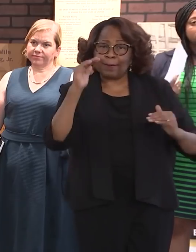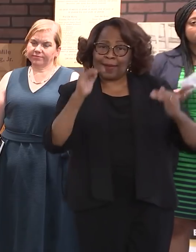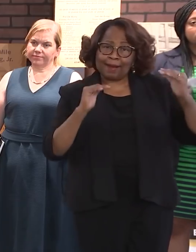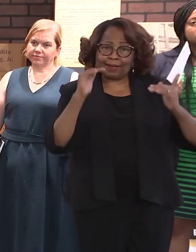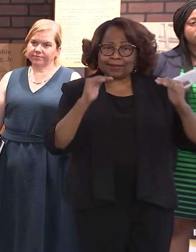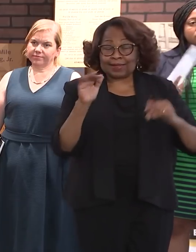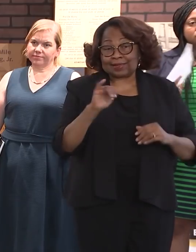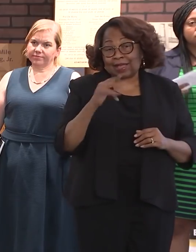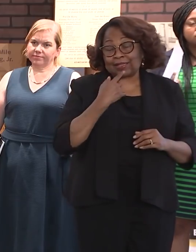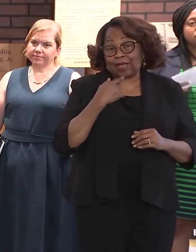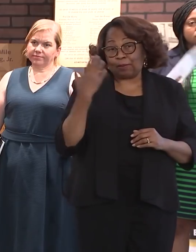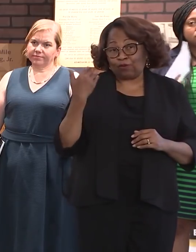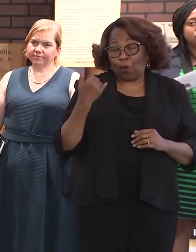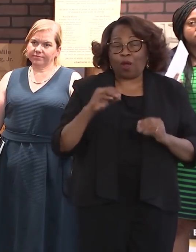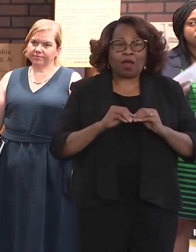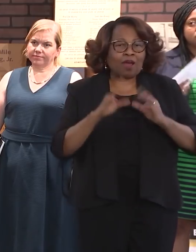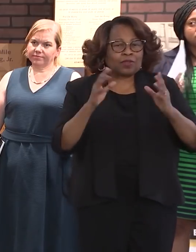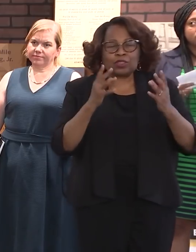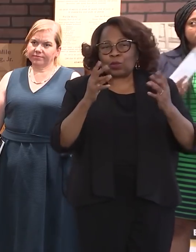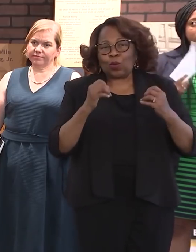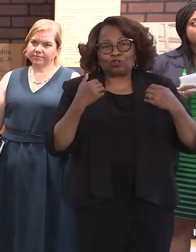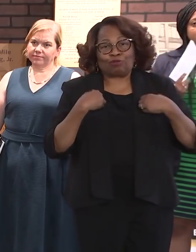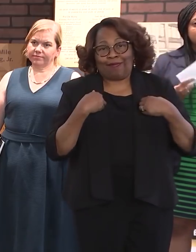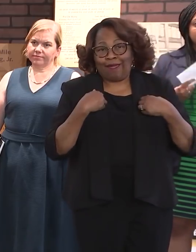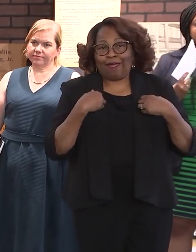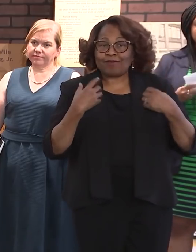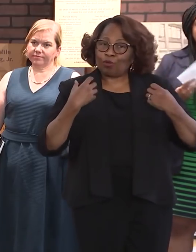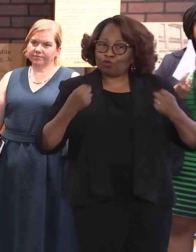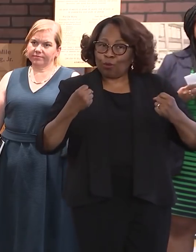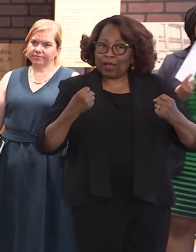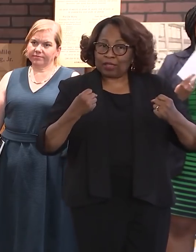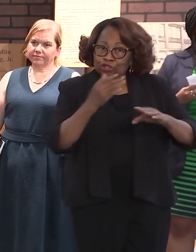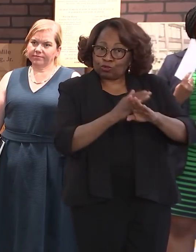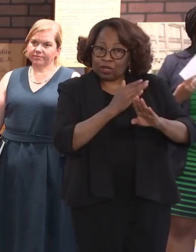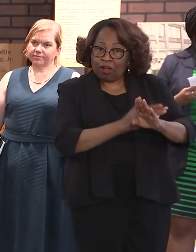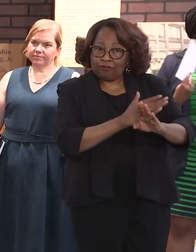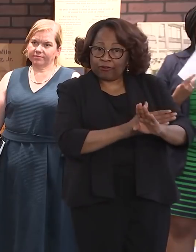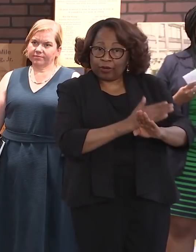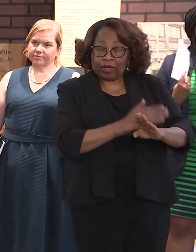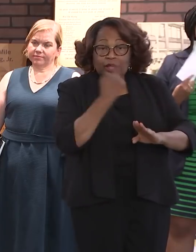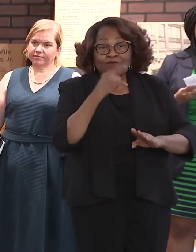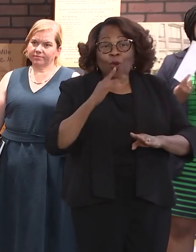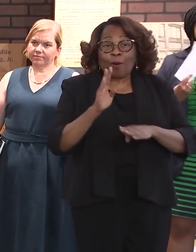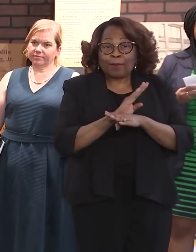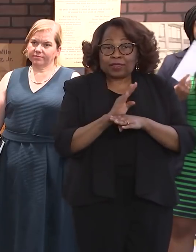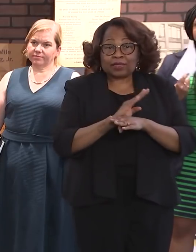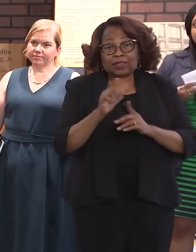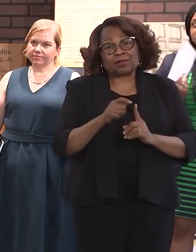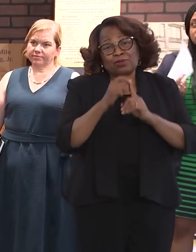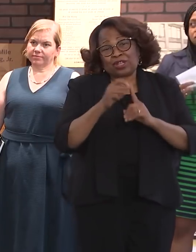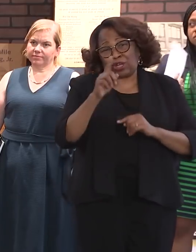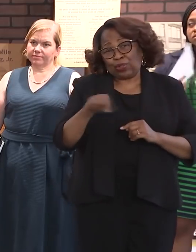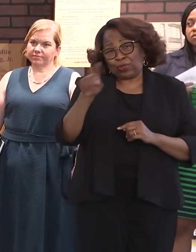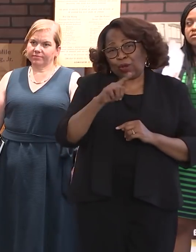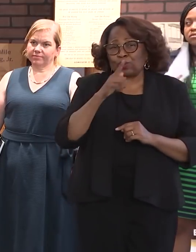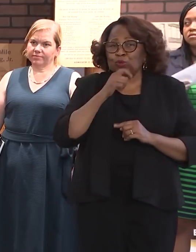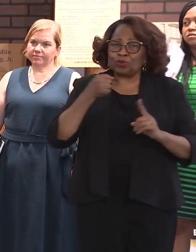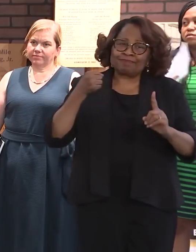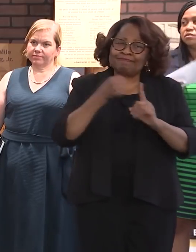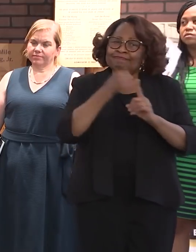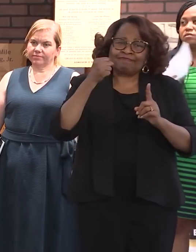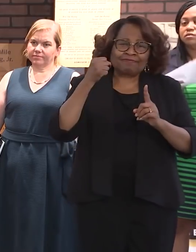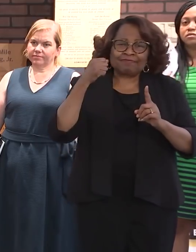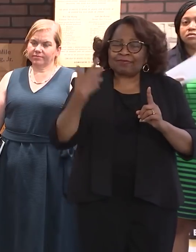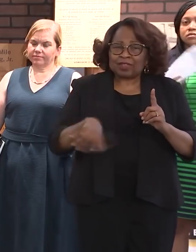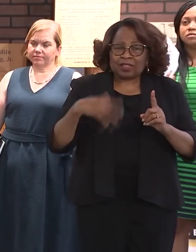before, is obviously we want to have a robust recovery for our businesses, particularly those that have been hardest hit. But